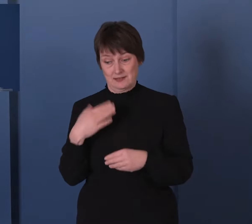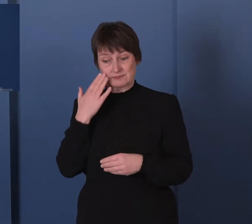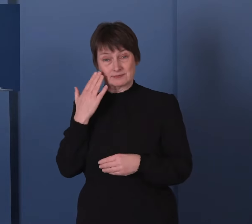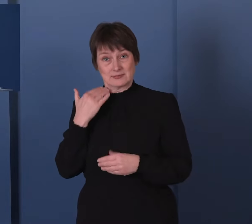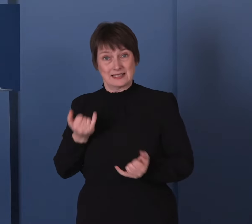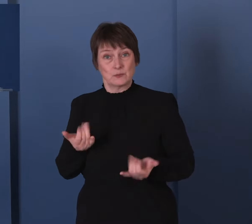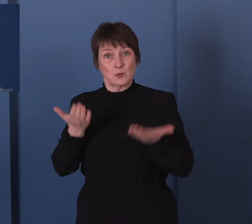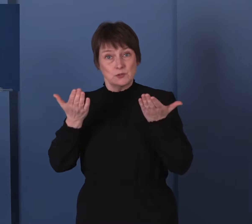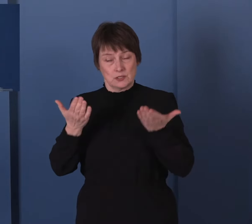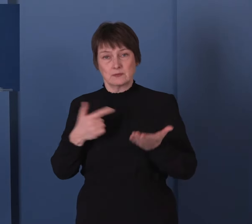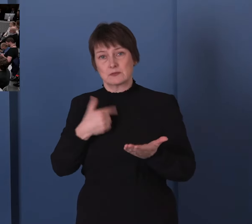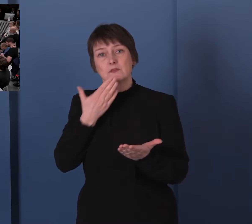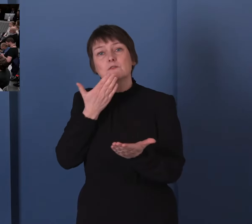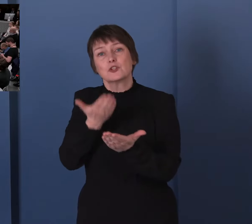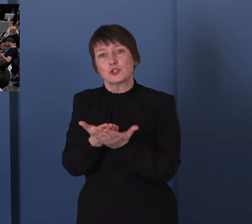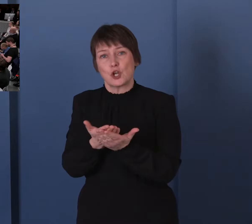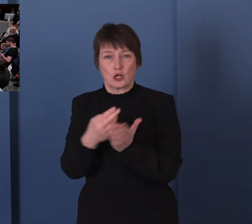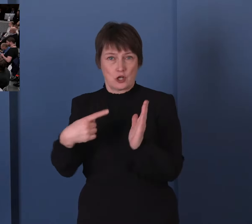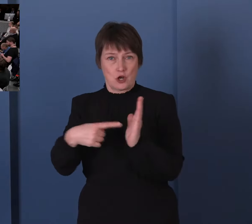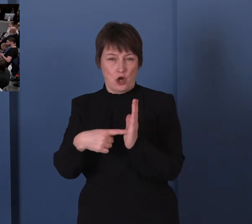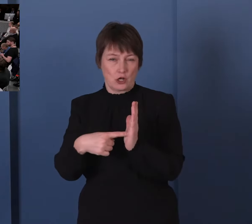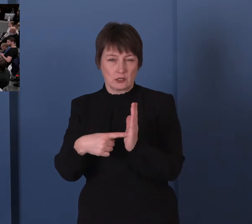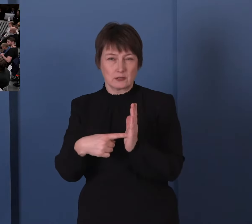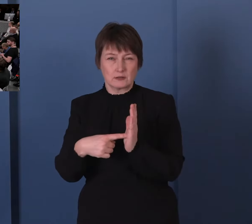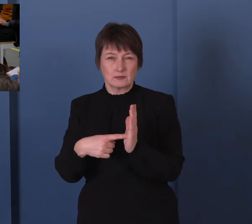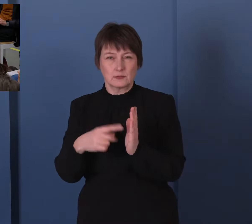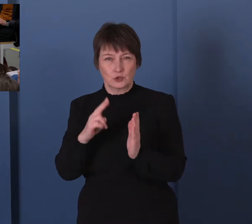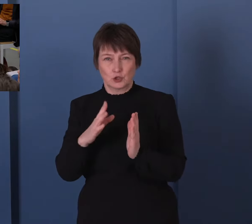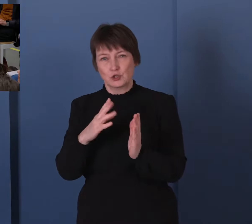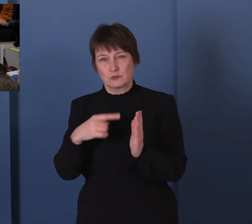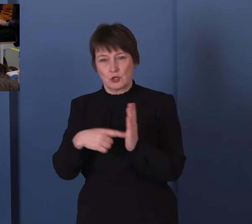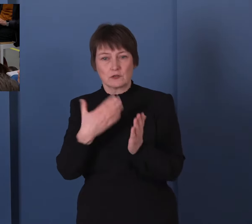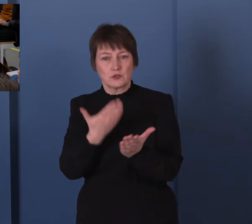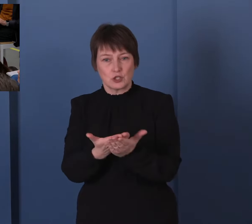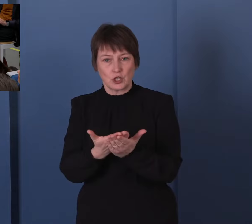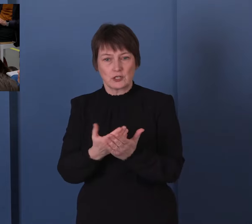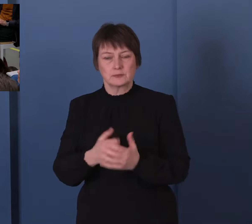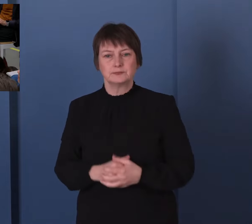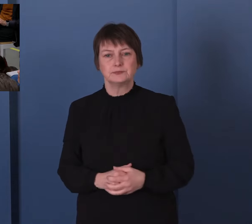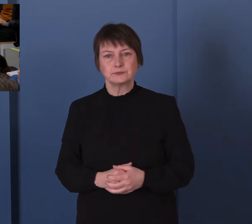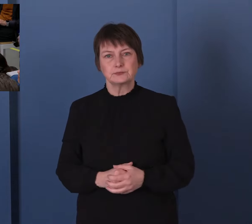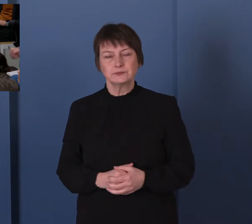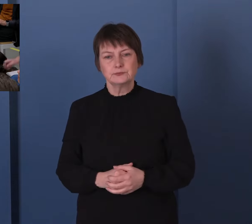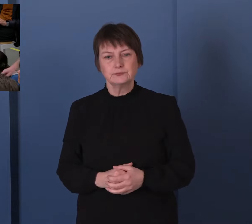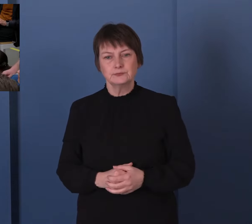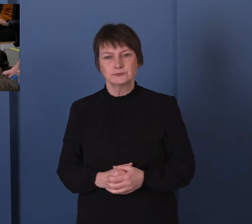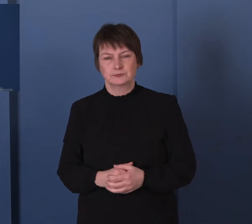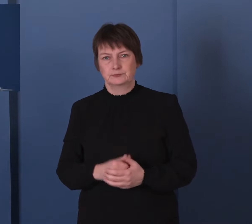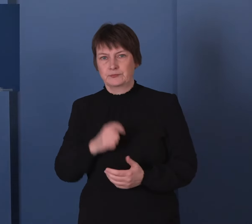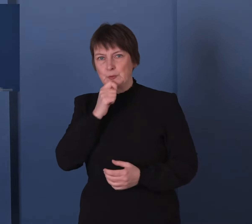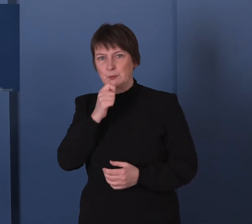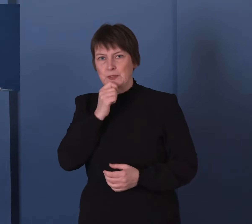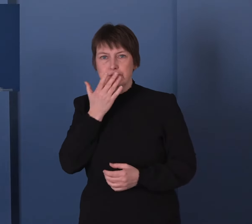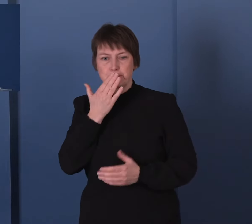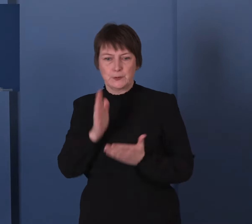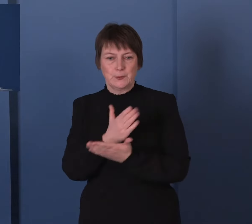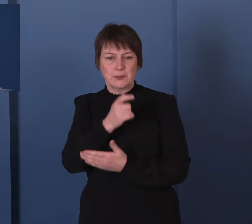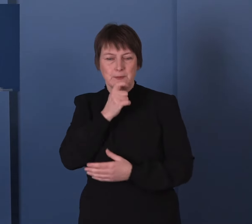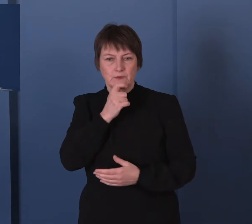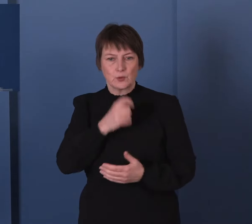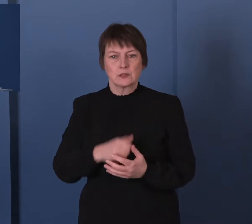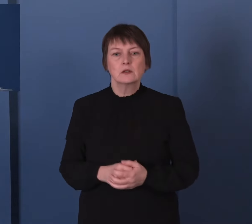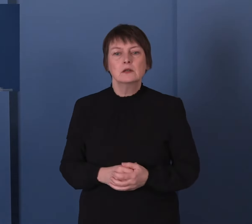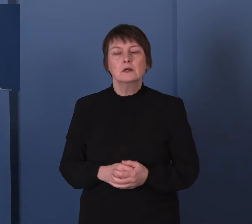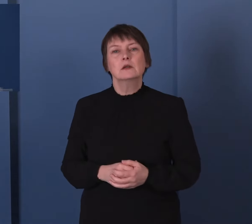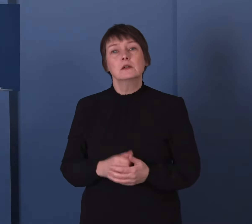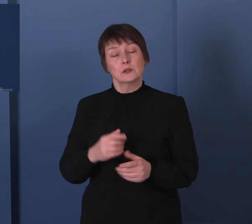place. But how can you define this as fruitful? I said all the talks we've had since Madrid have